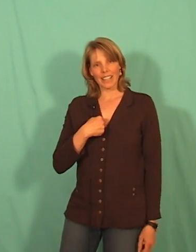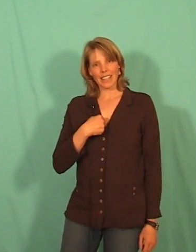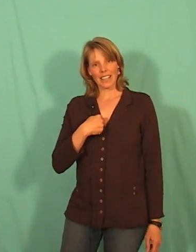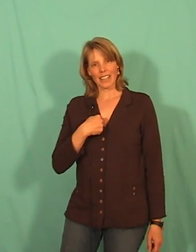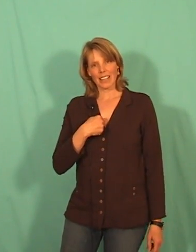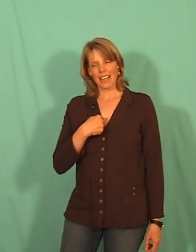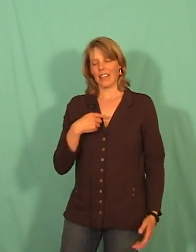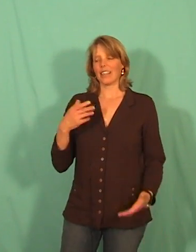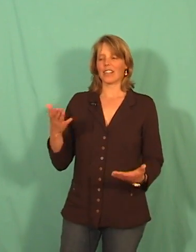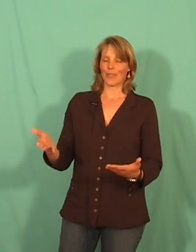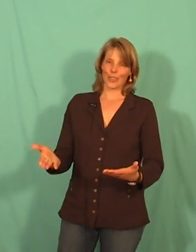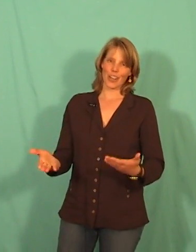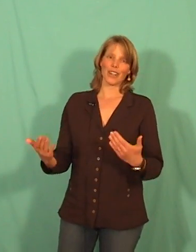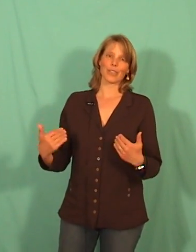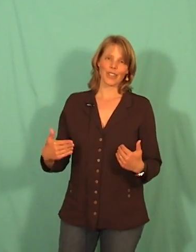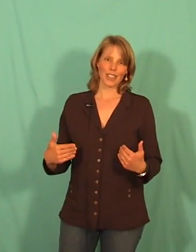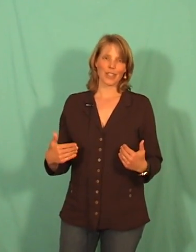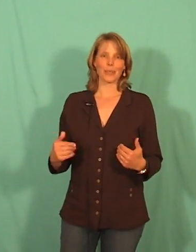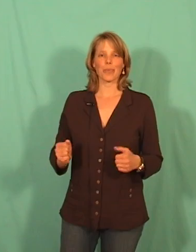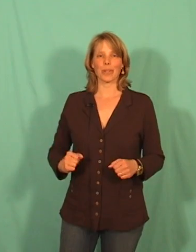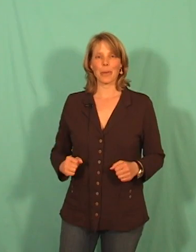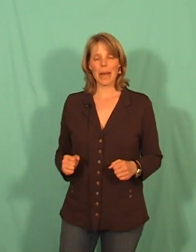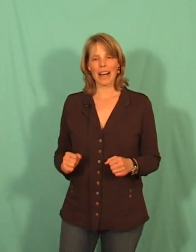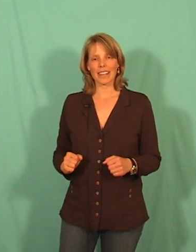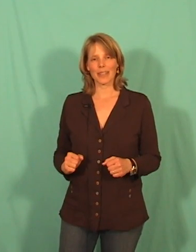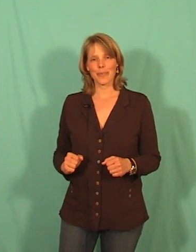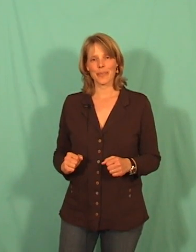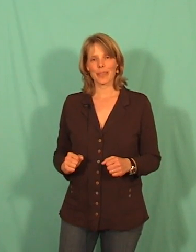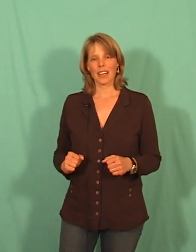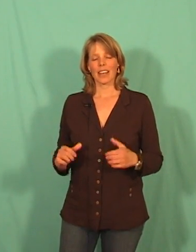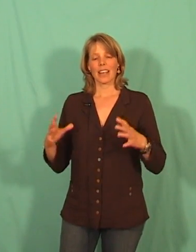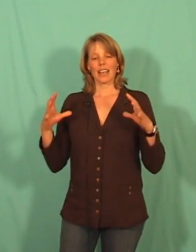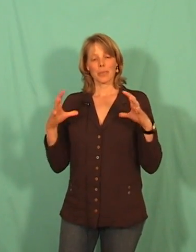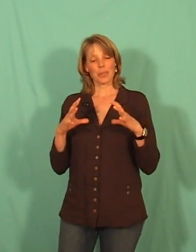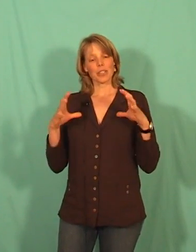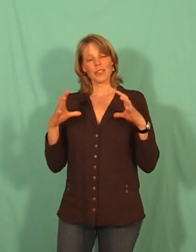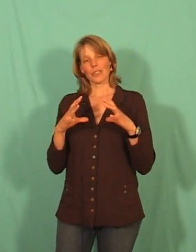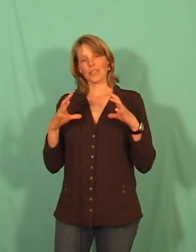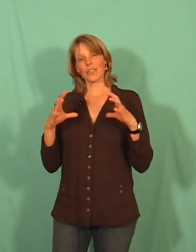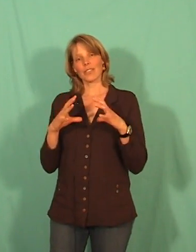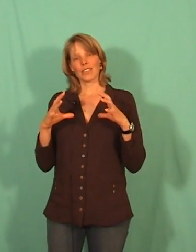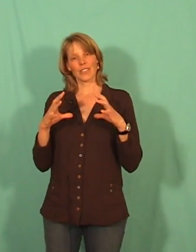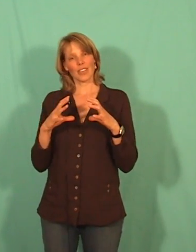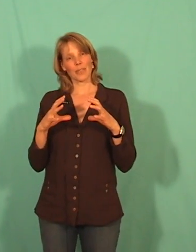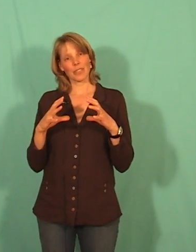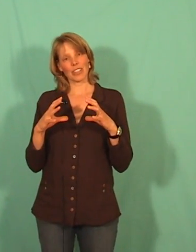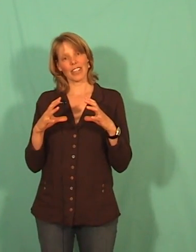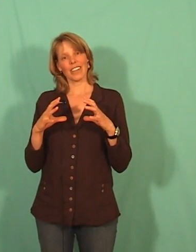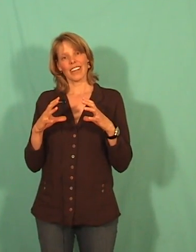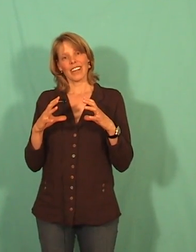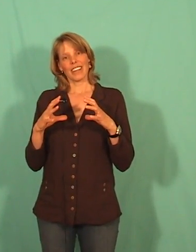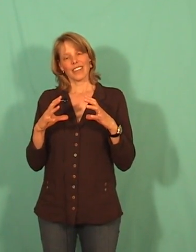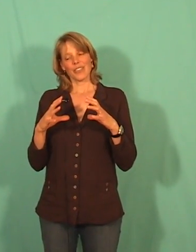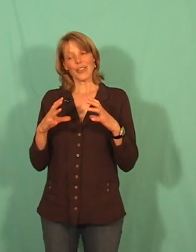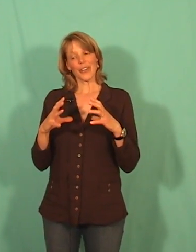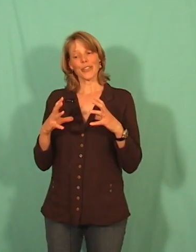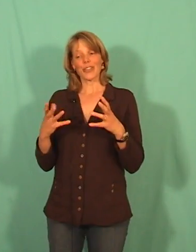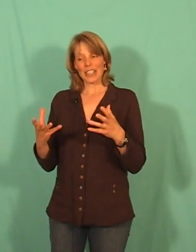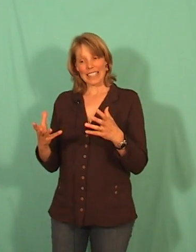me. And then either the child or the adult will roll it back. And pretty soon, hopefully, you can say,